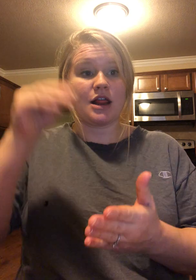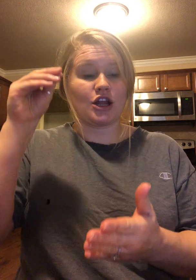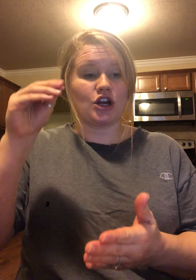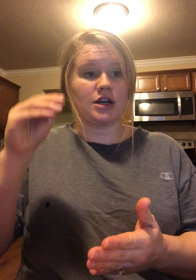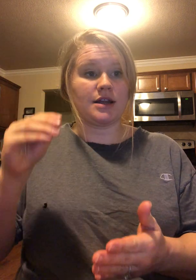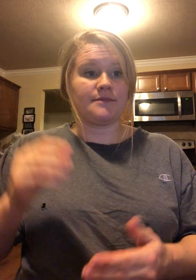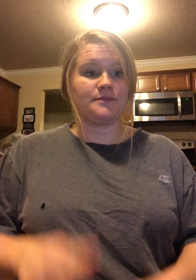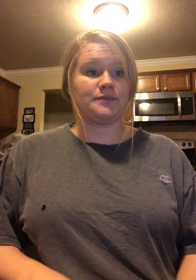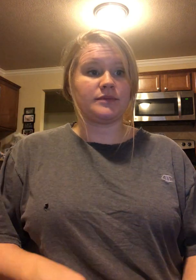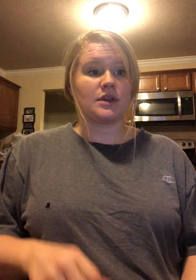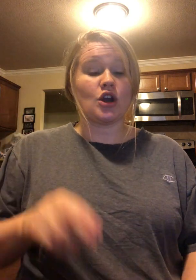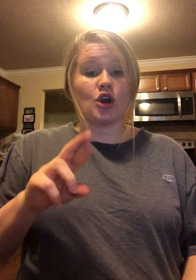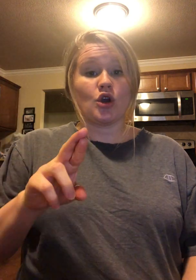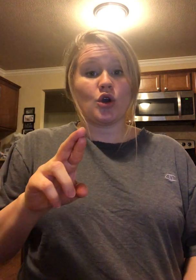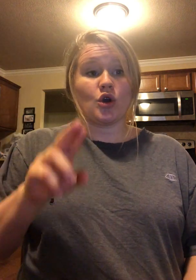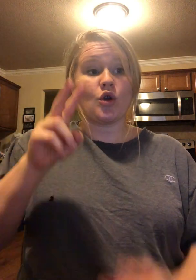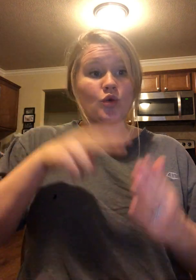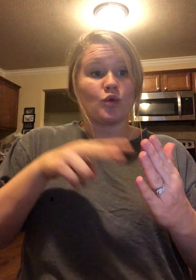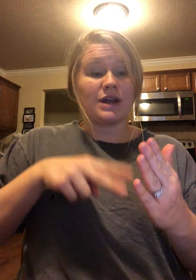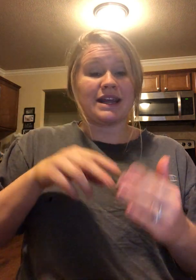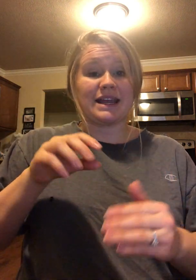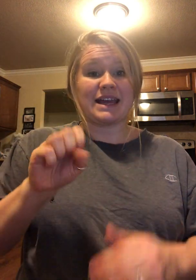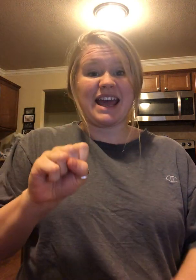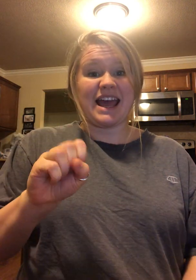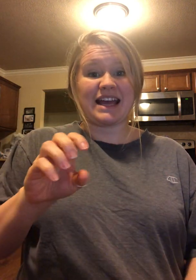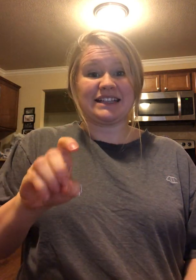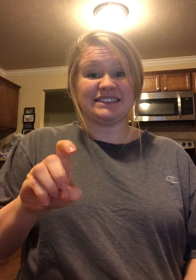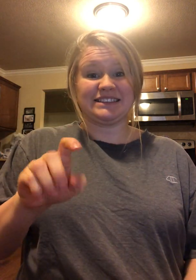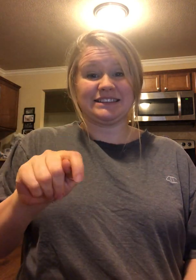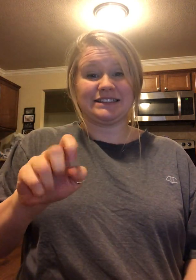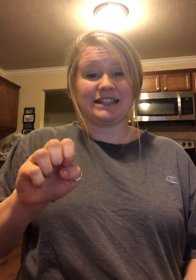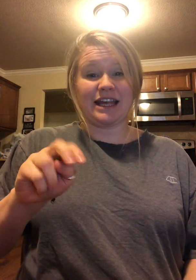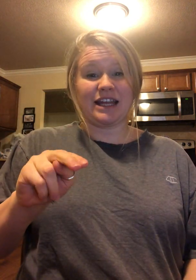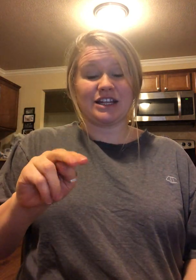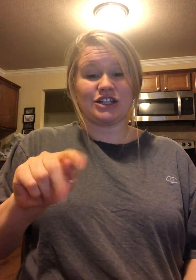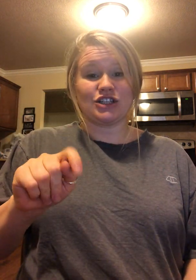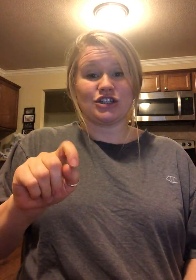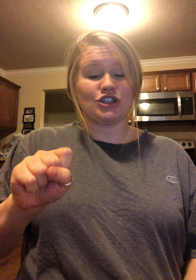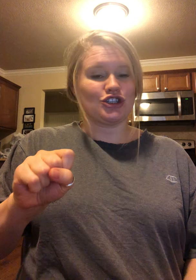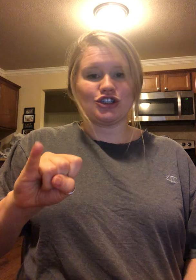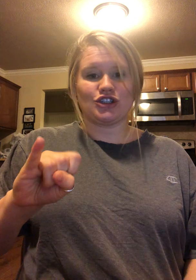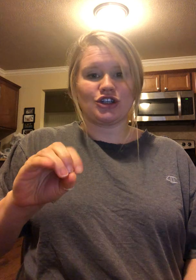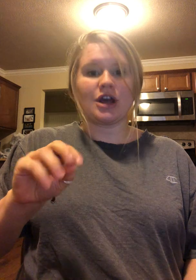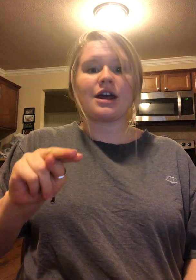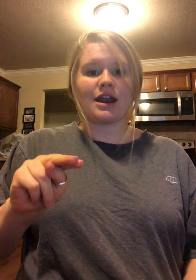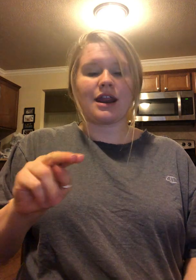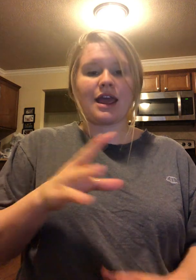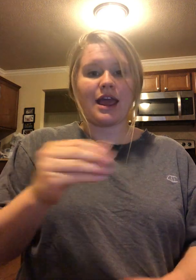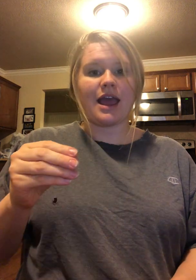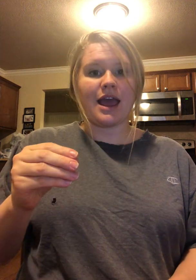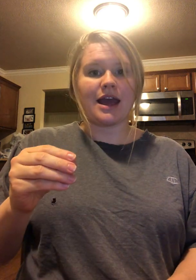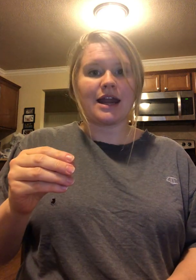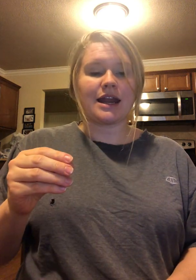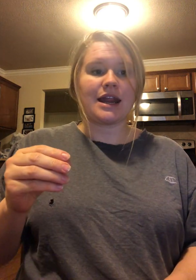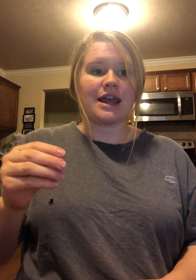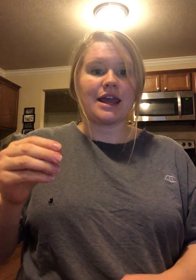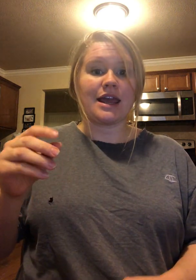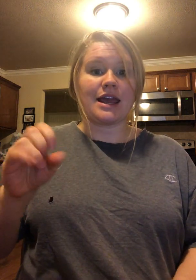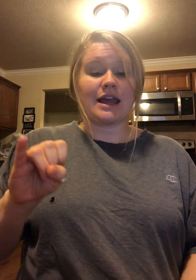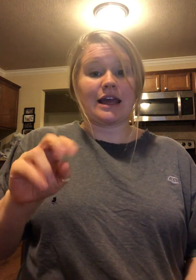Reading extension and intervention targets the needs of specific groups of children. Our kindergarten